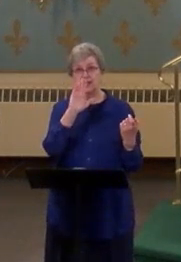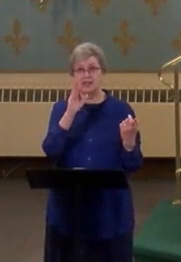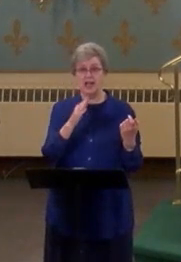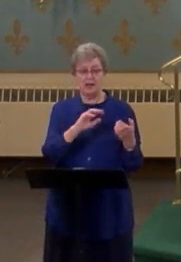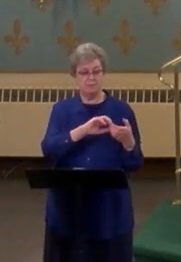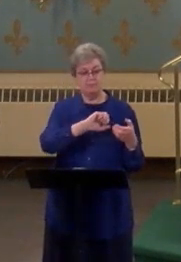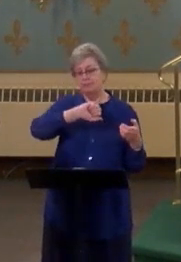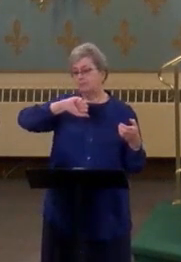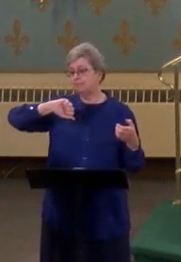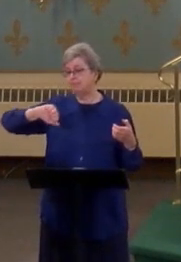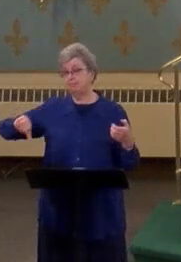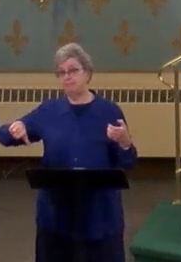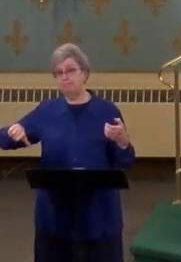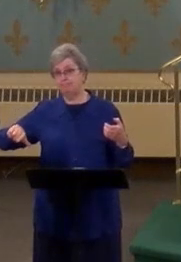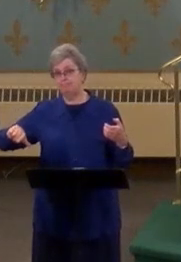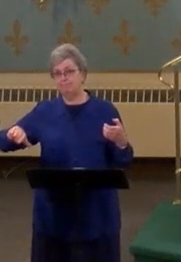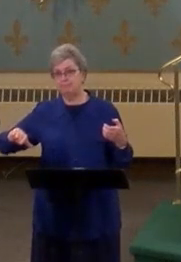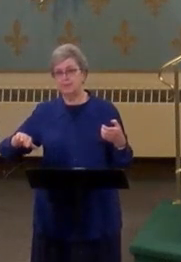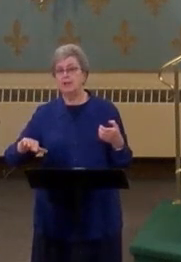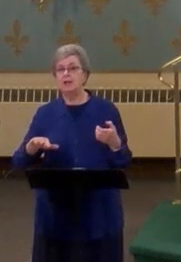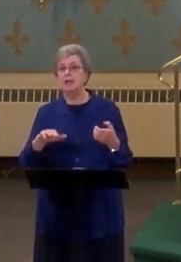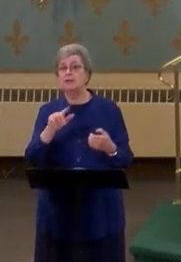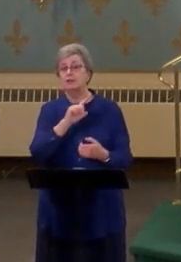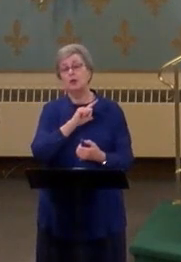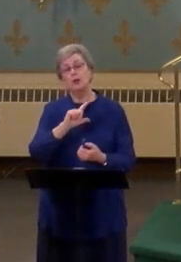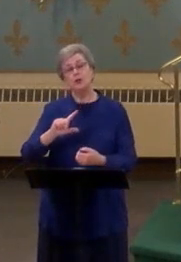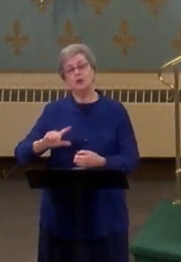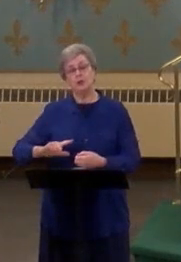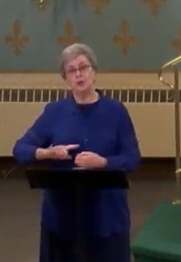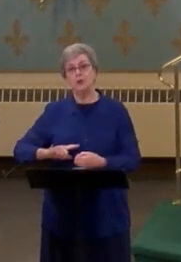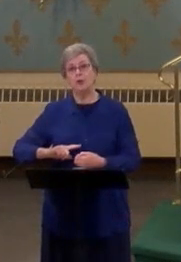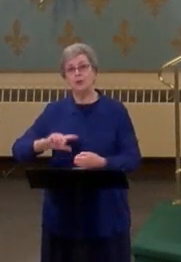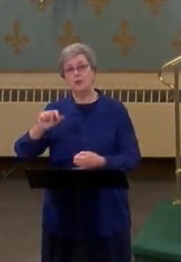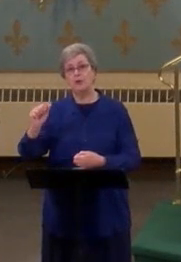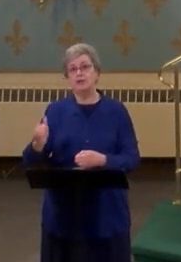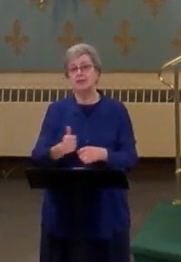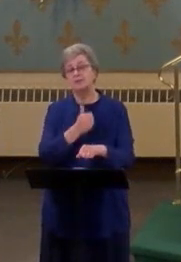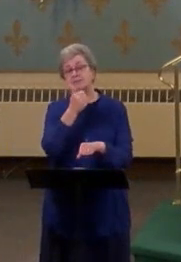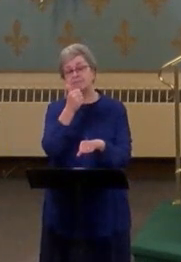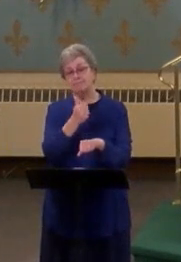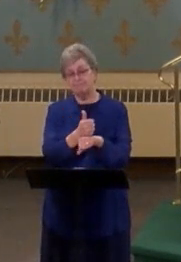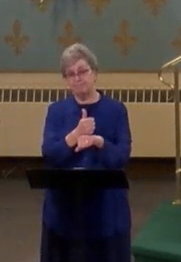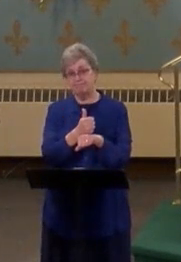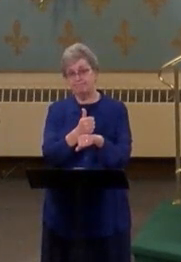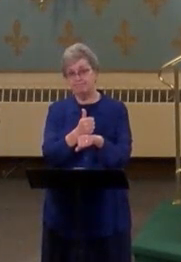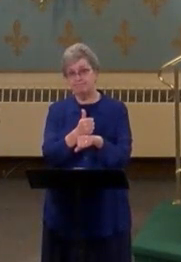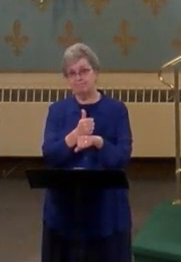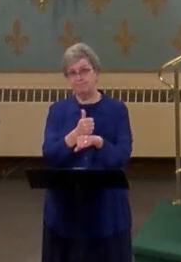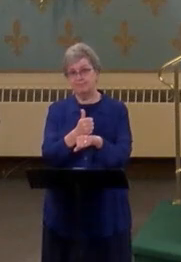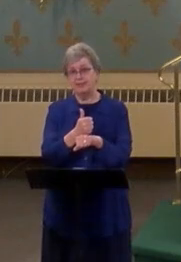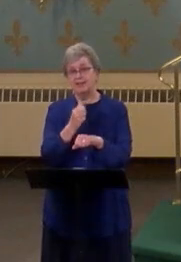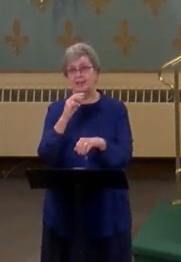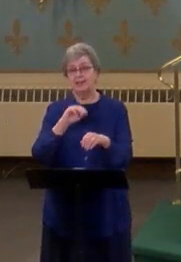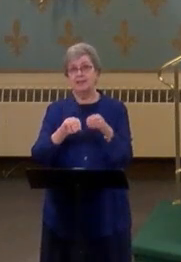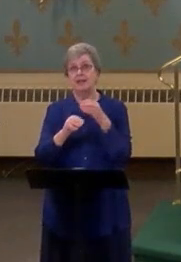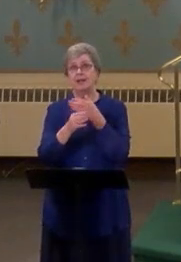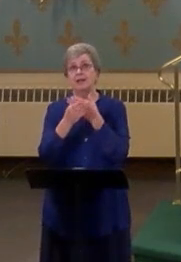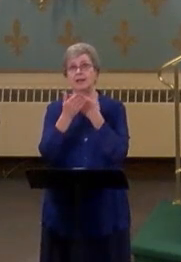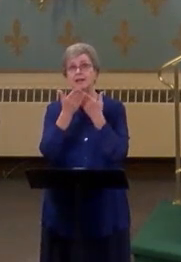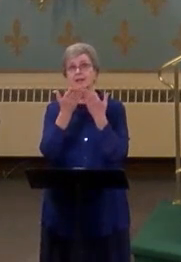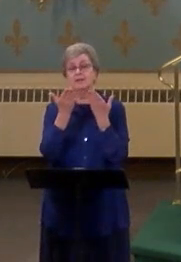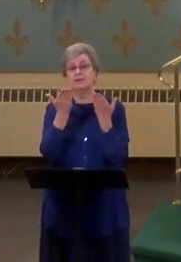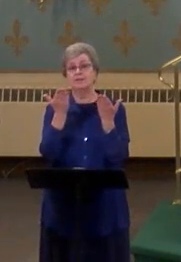from us. The Lord has set